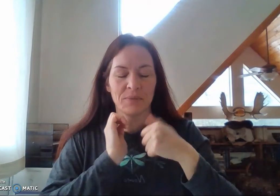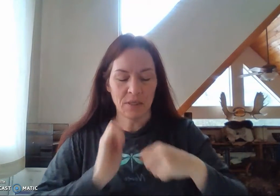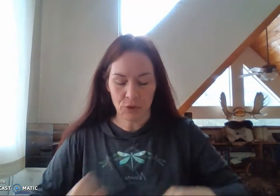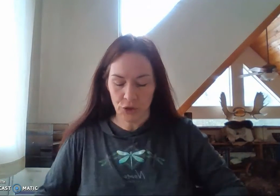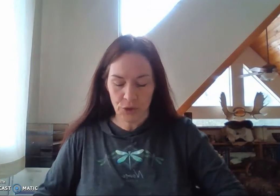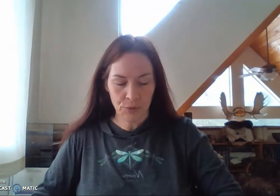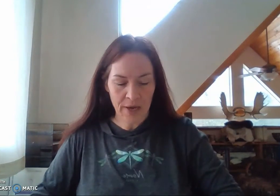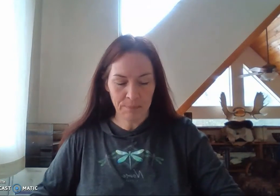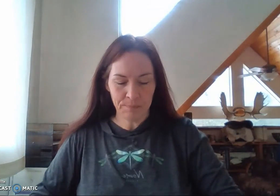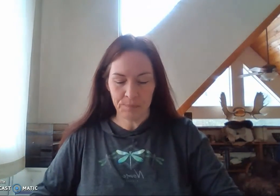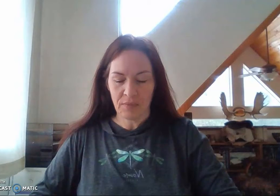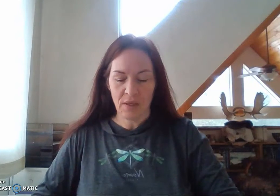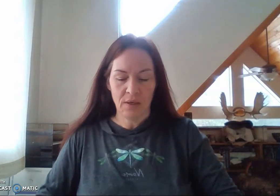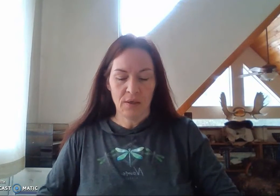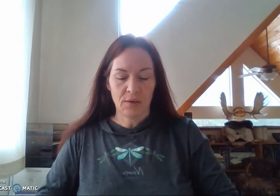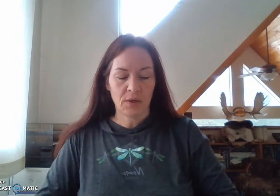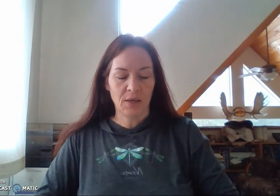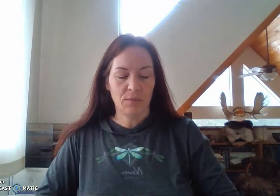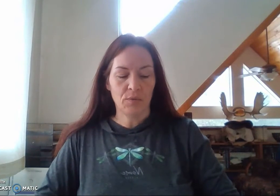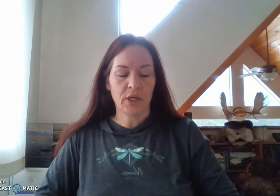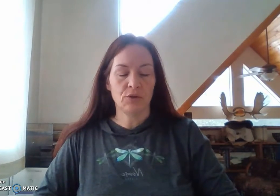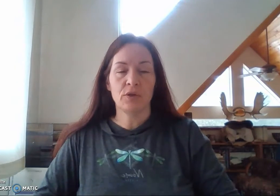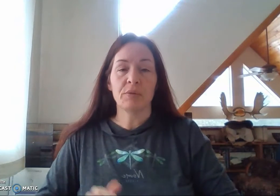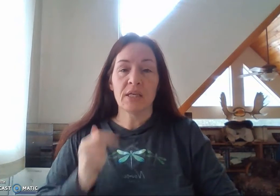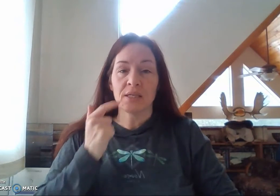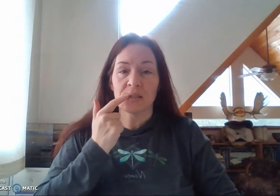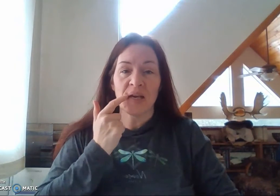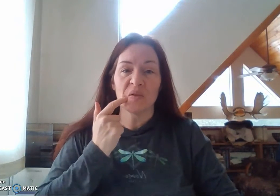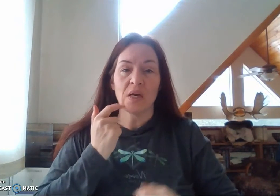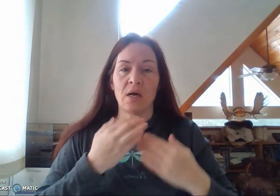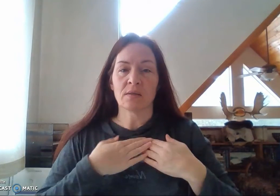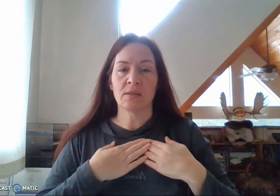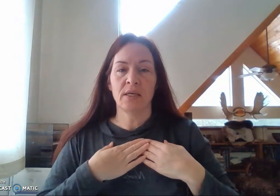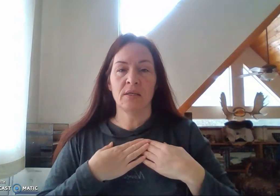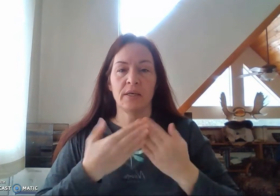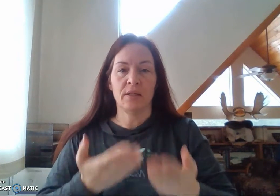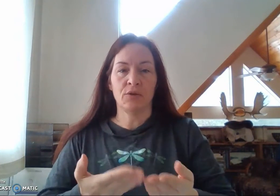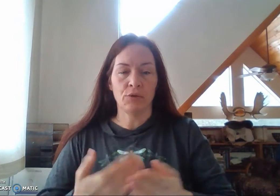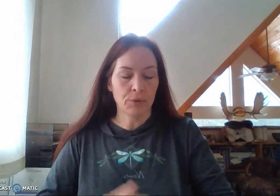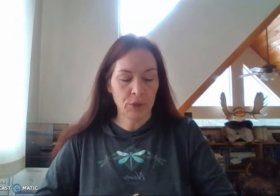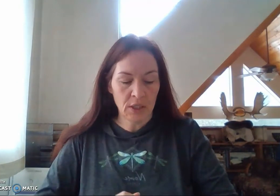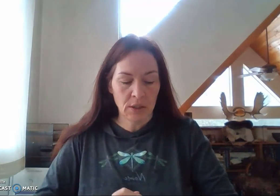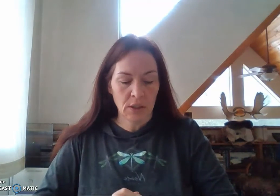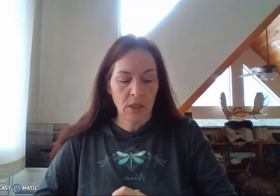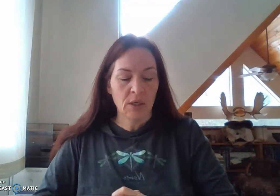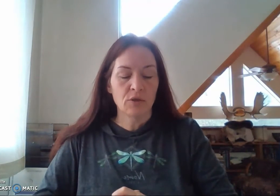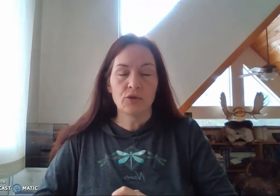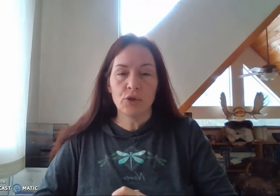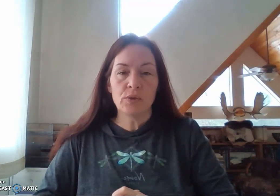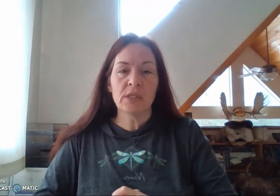Thumbs up, shoe new rhyme. Okay, we're going to do the beginning sound. I'll say it and then you repeat it.